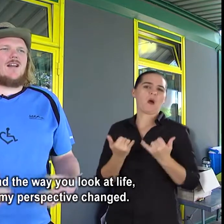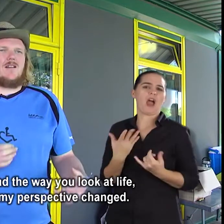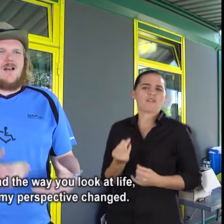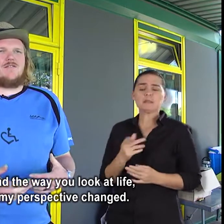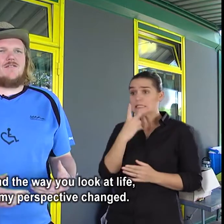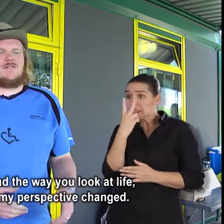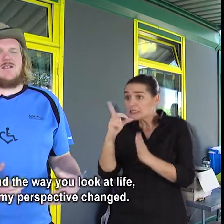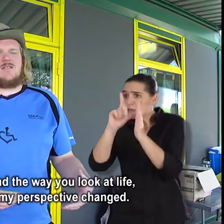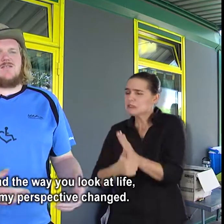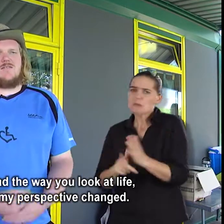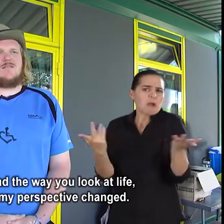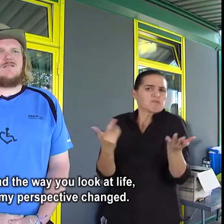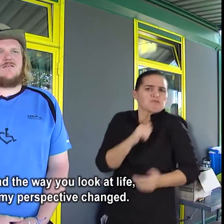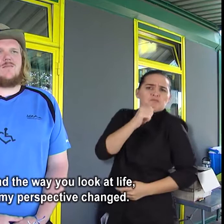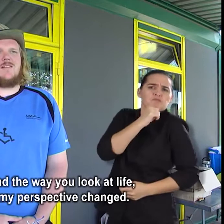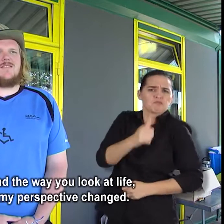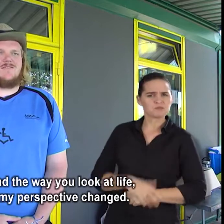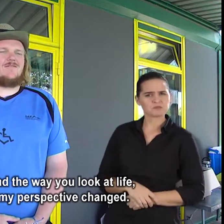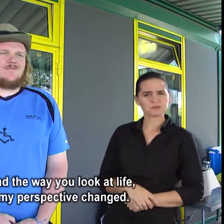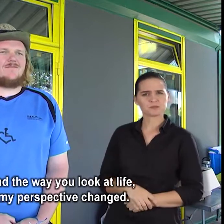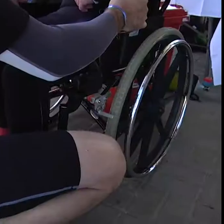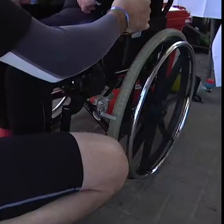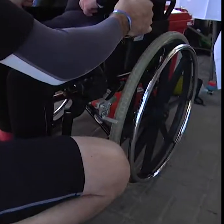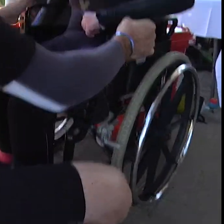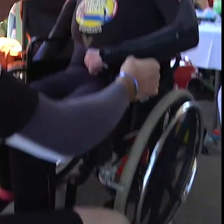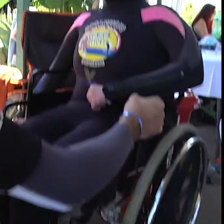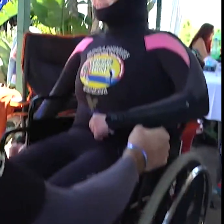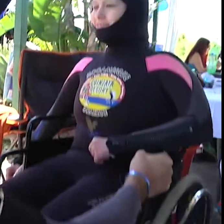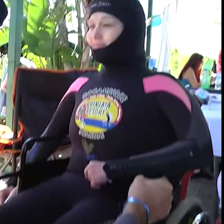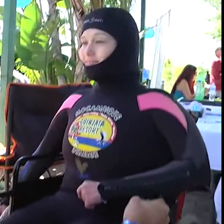How you look at life changed for me.